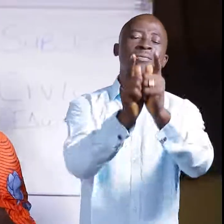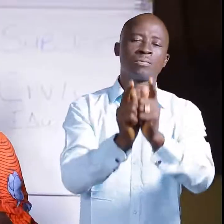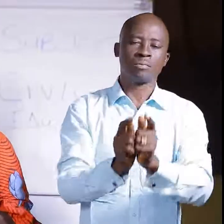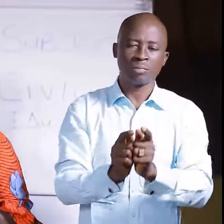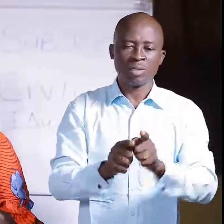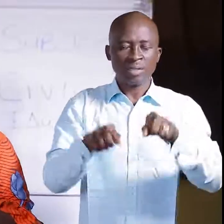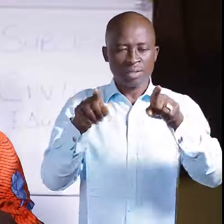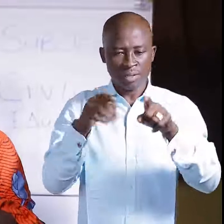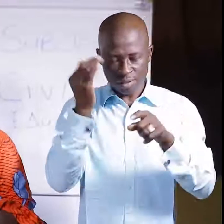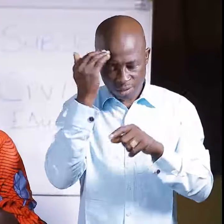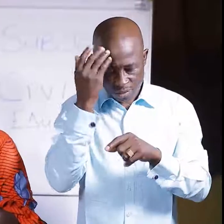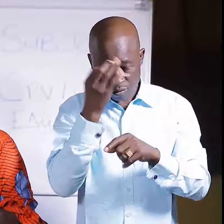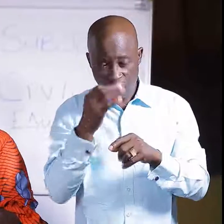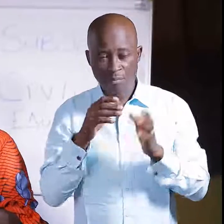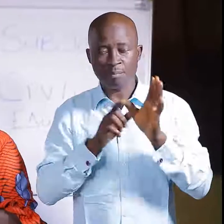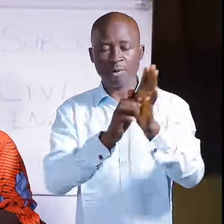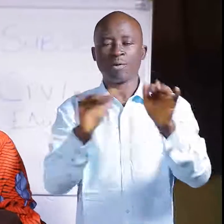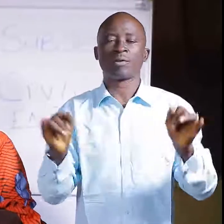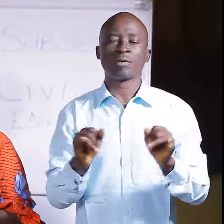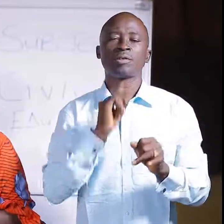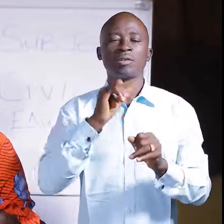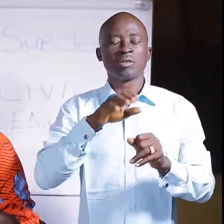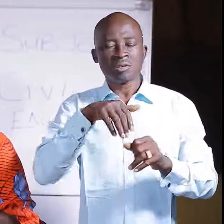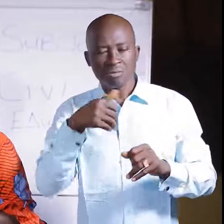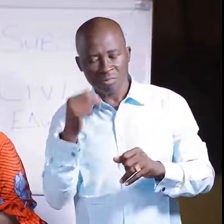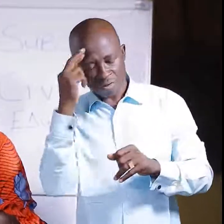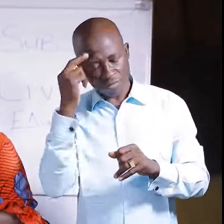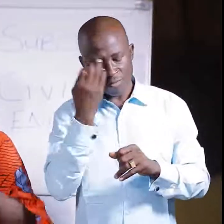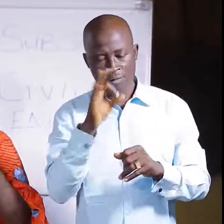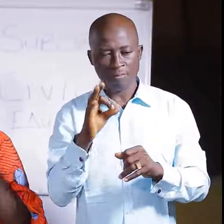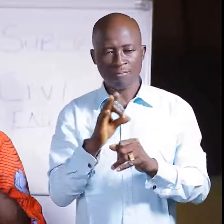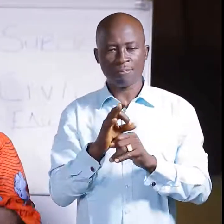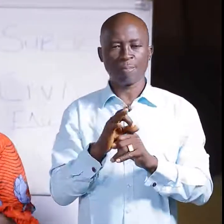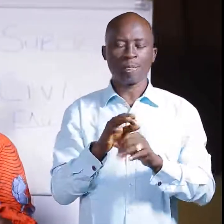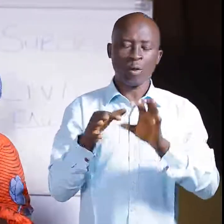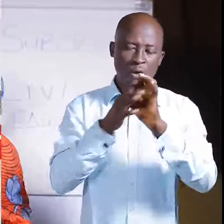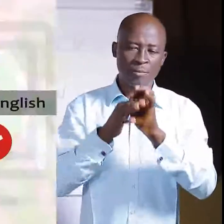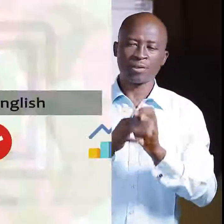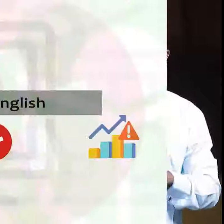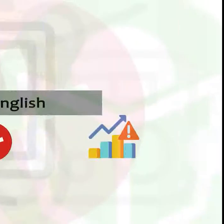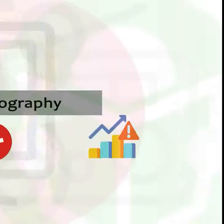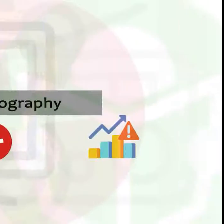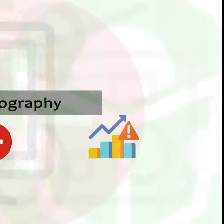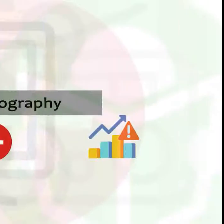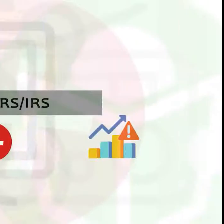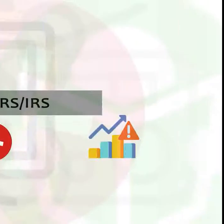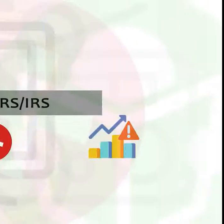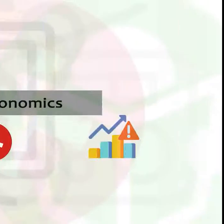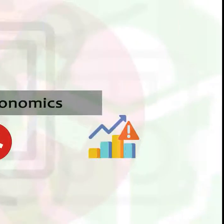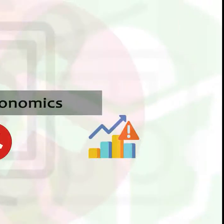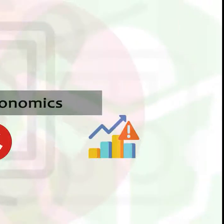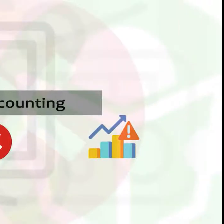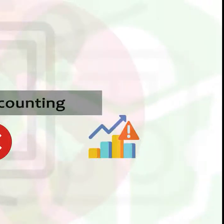the sense of belonging is another attribute of cooperation.